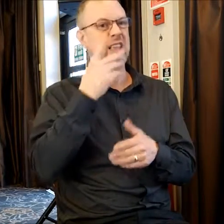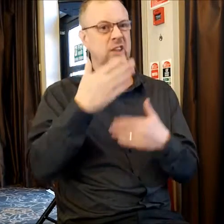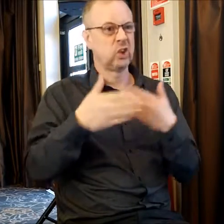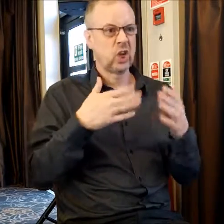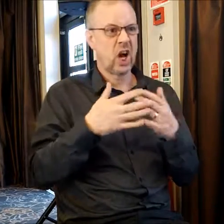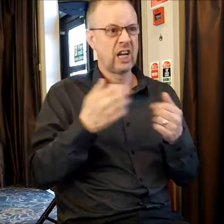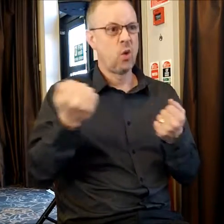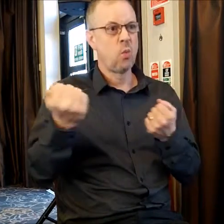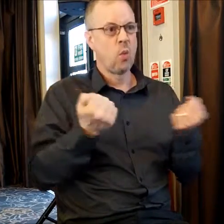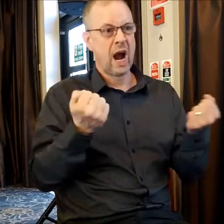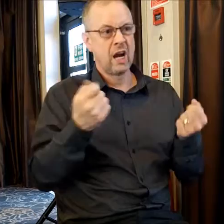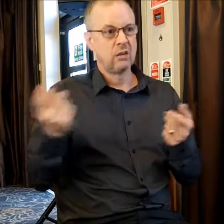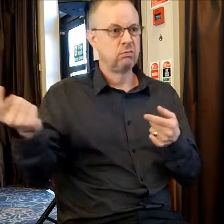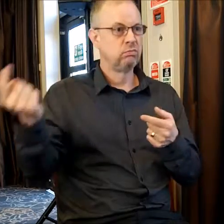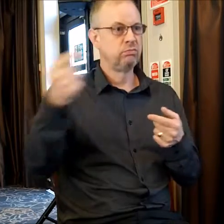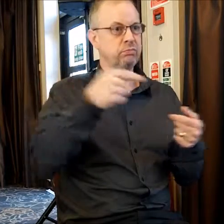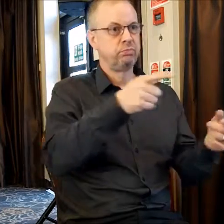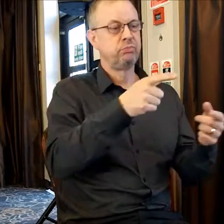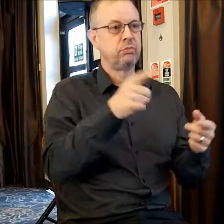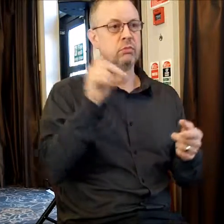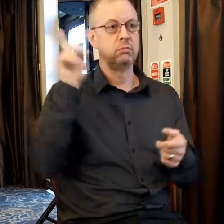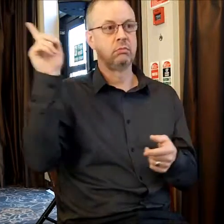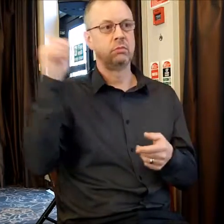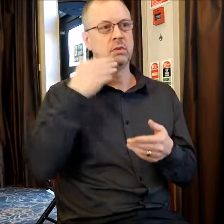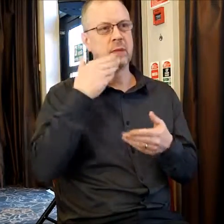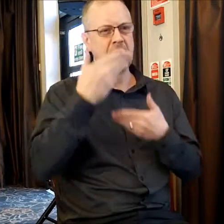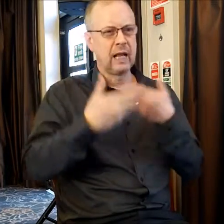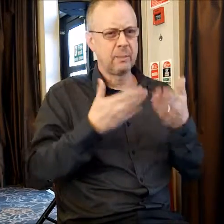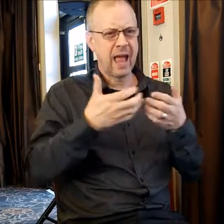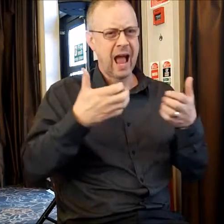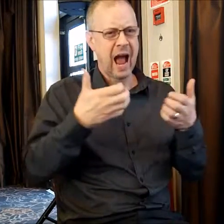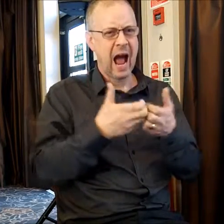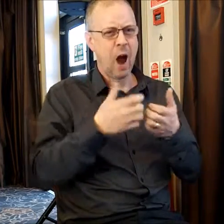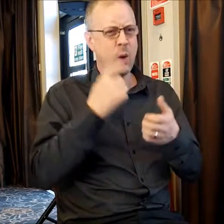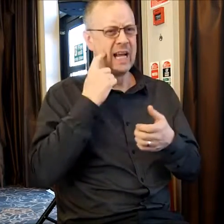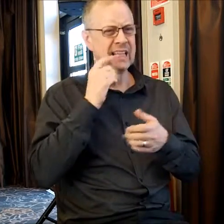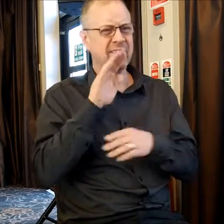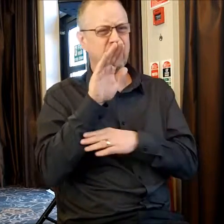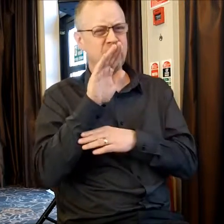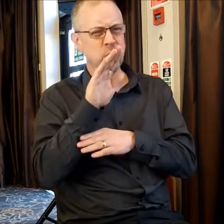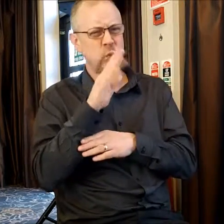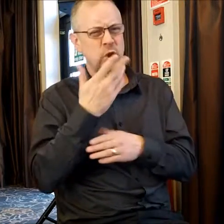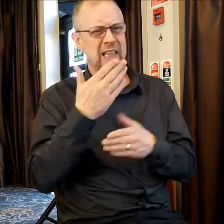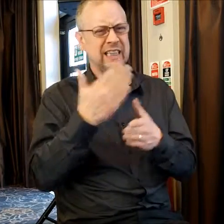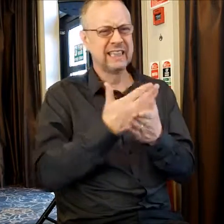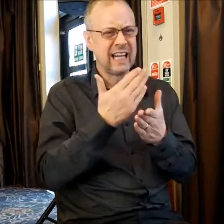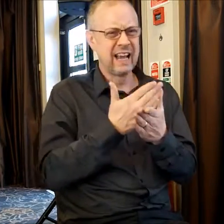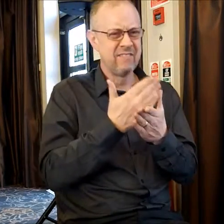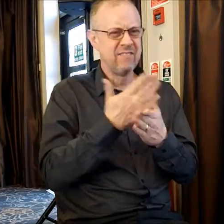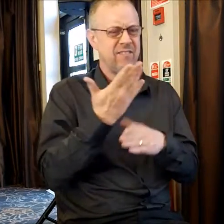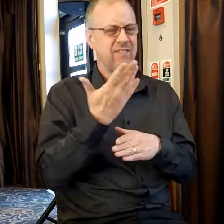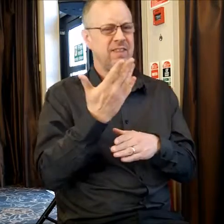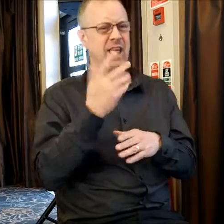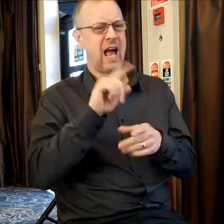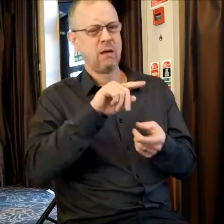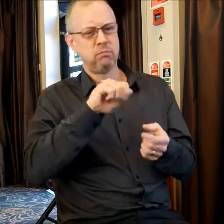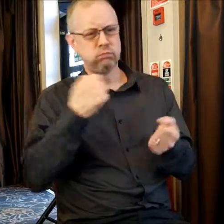worked with them on guidelines of how they could be transported in the future so that it was safer. We can't ever really get around the fact